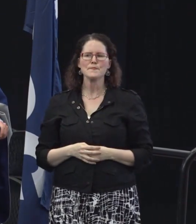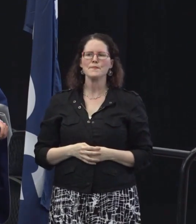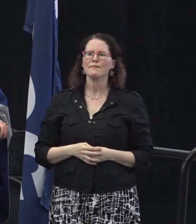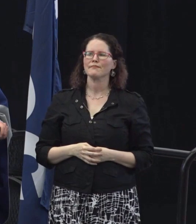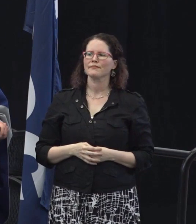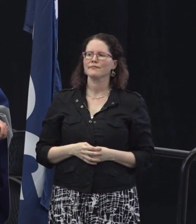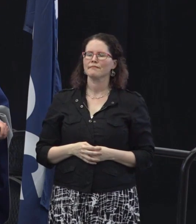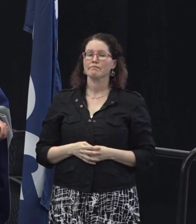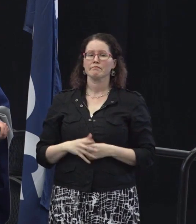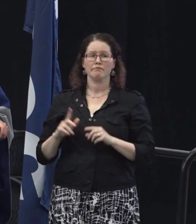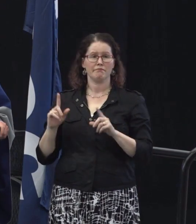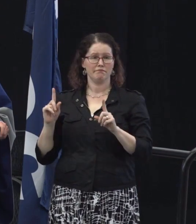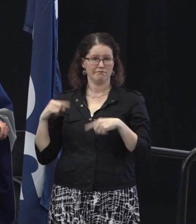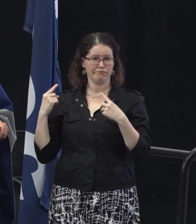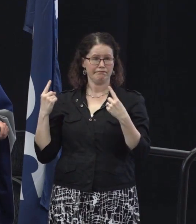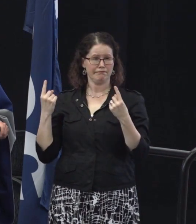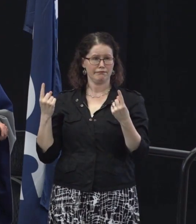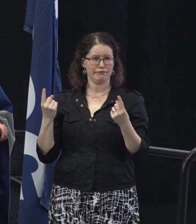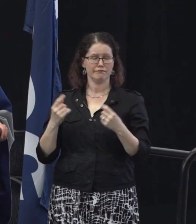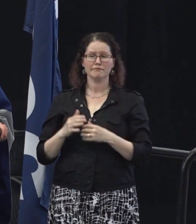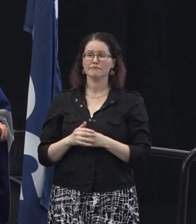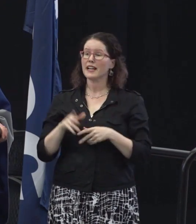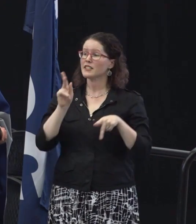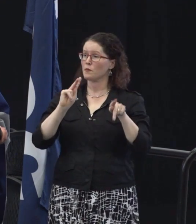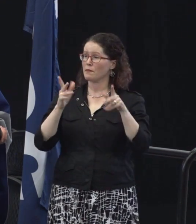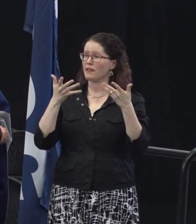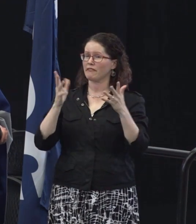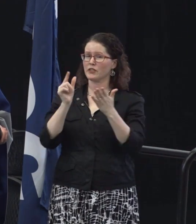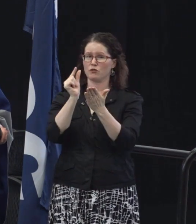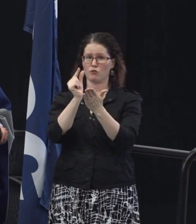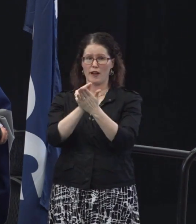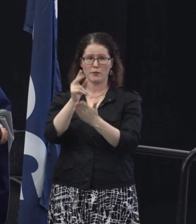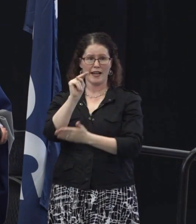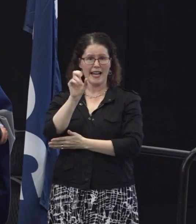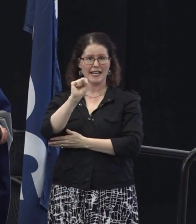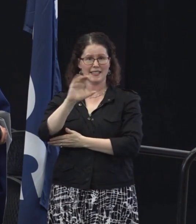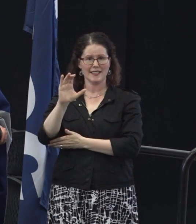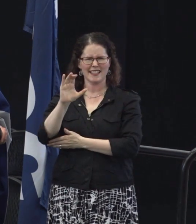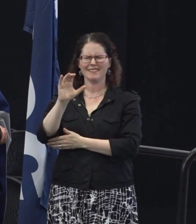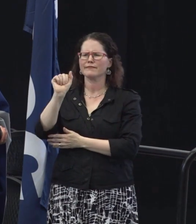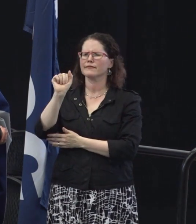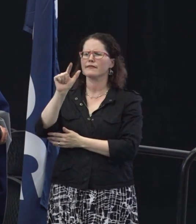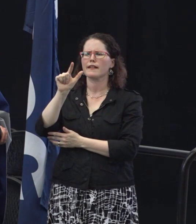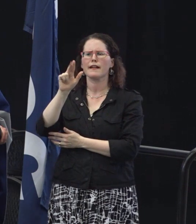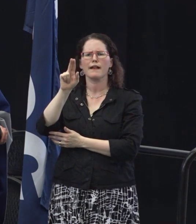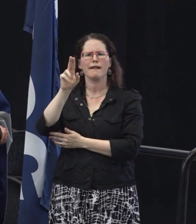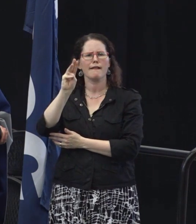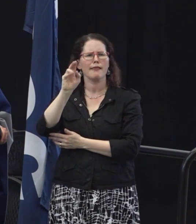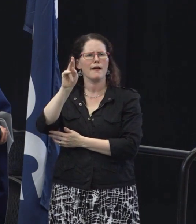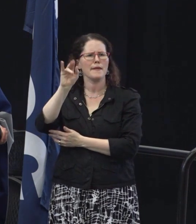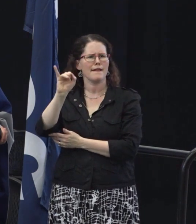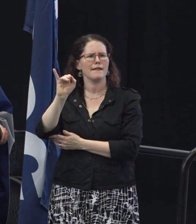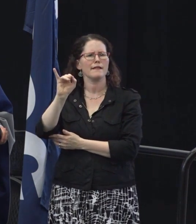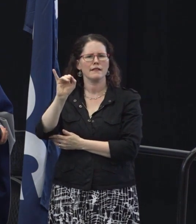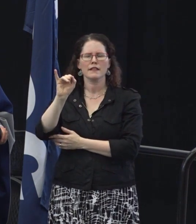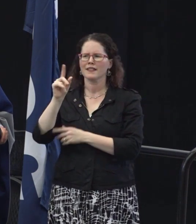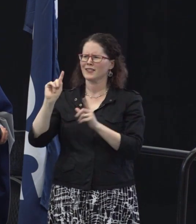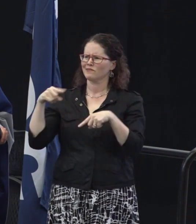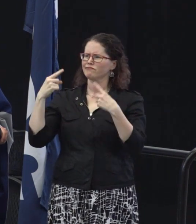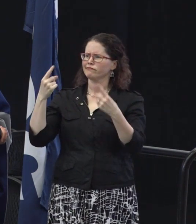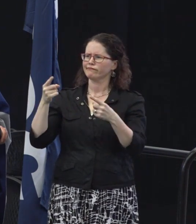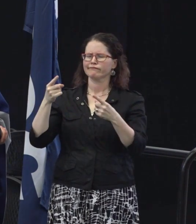You see, for decades, our alumni have been driven by a passion to find creative and entrepreneurial ways to give back to